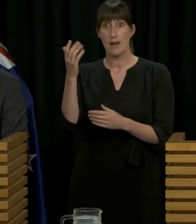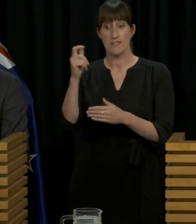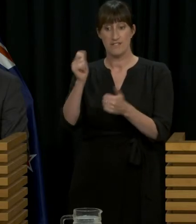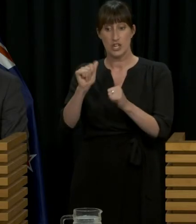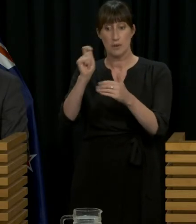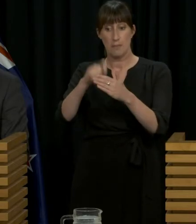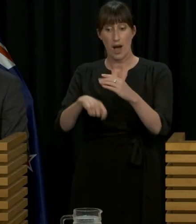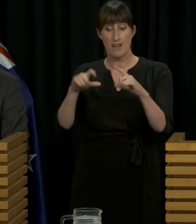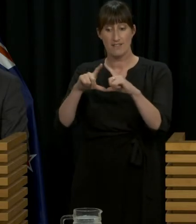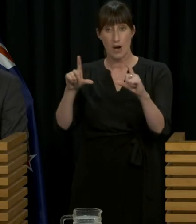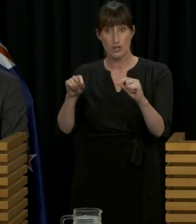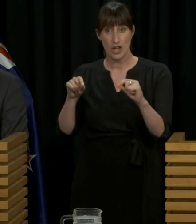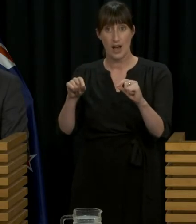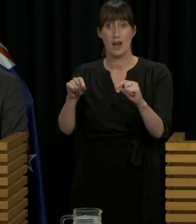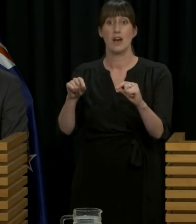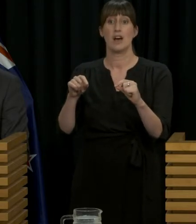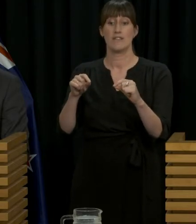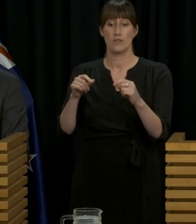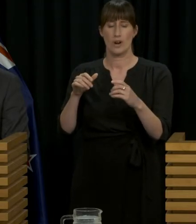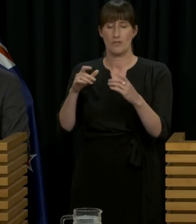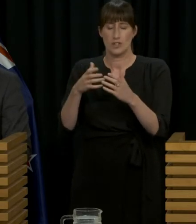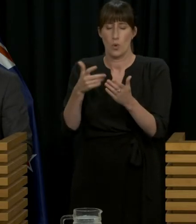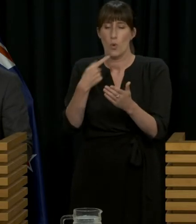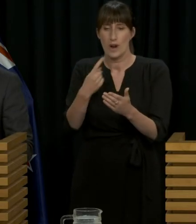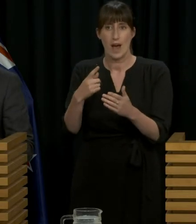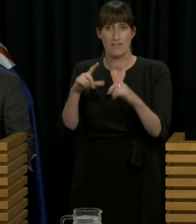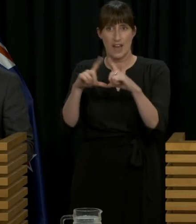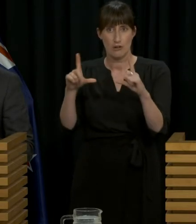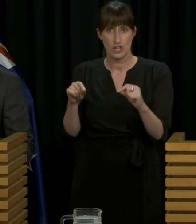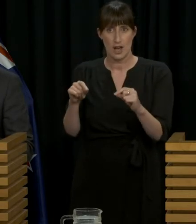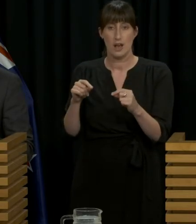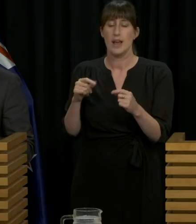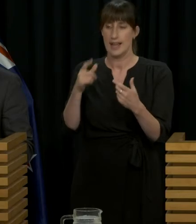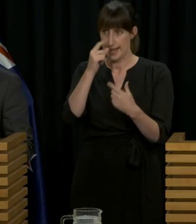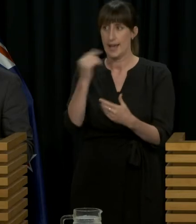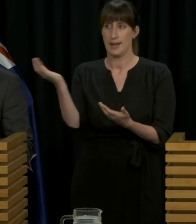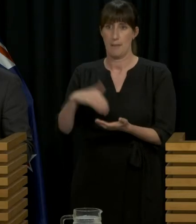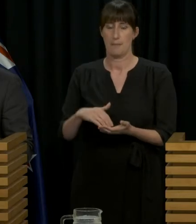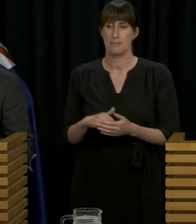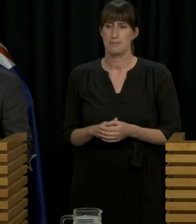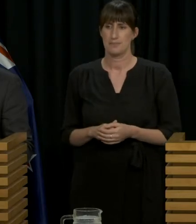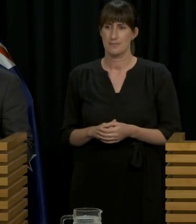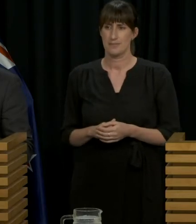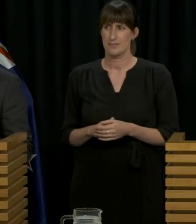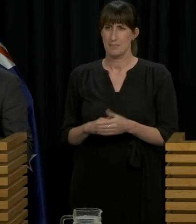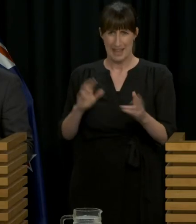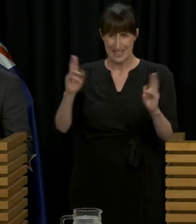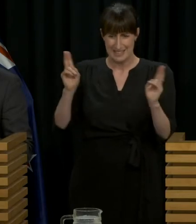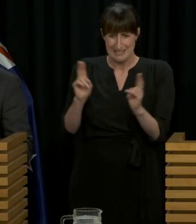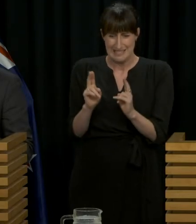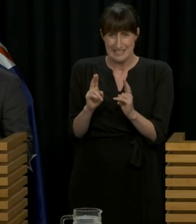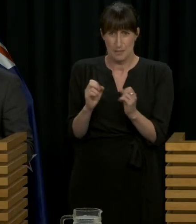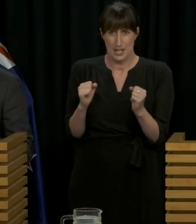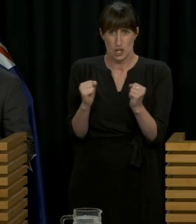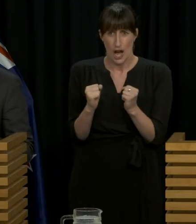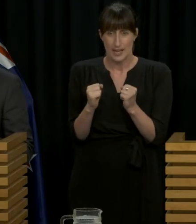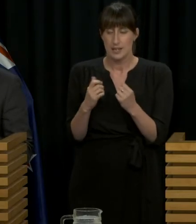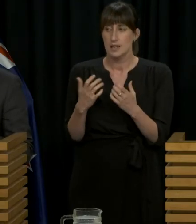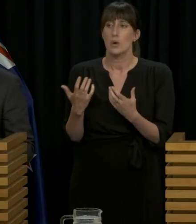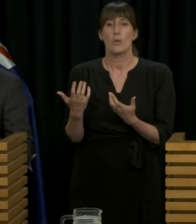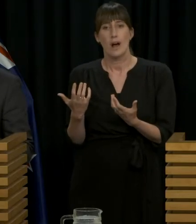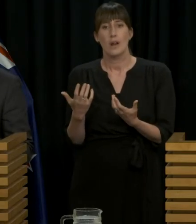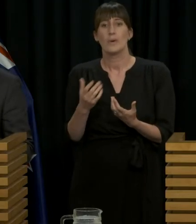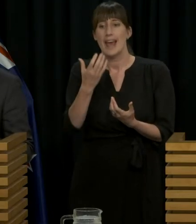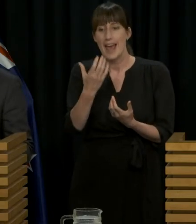number of beds shrinking slightly? Well, ultimately, if we leave a room empty, it's still there if we absolutely needed to use it. Like if